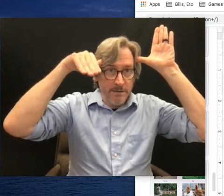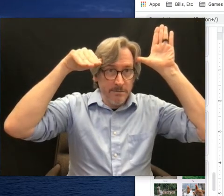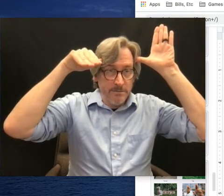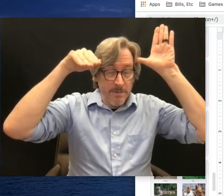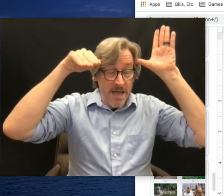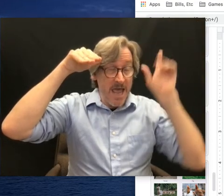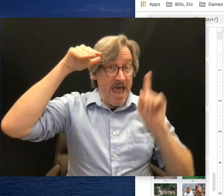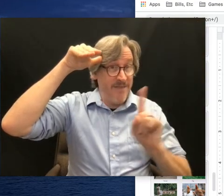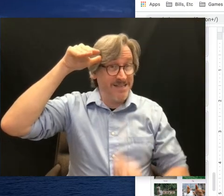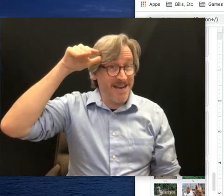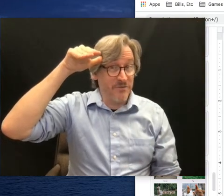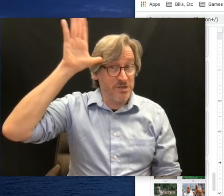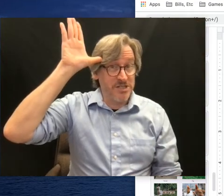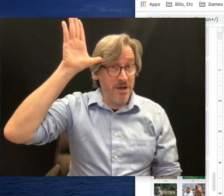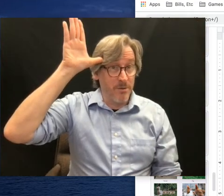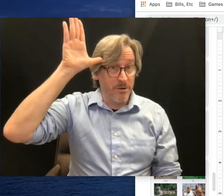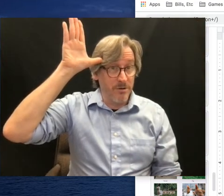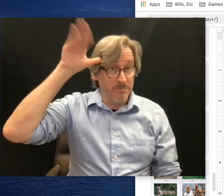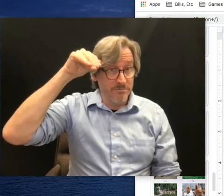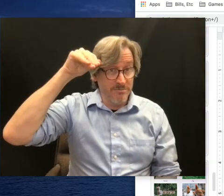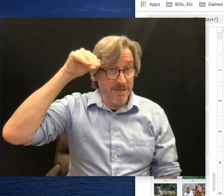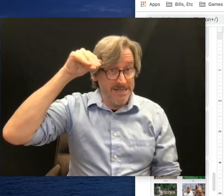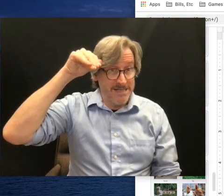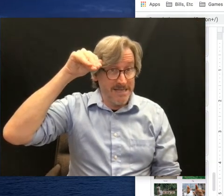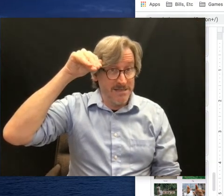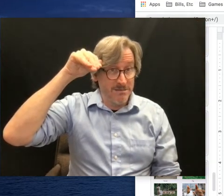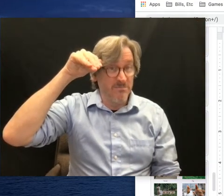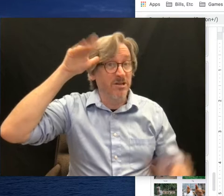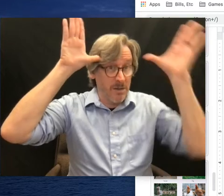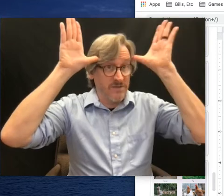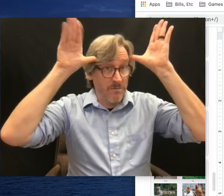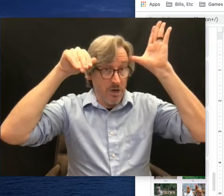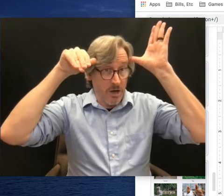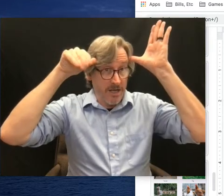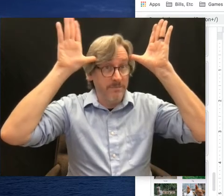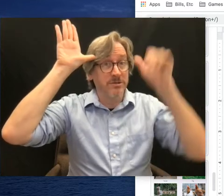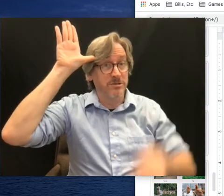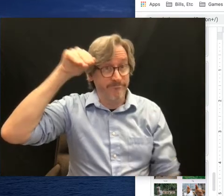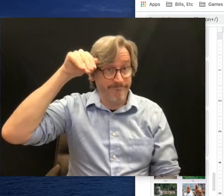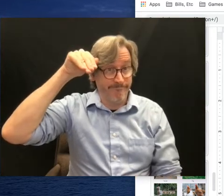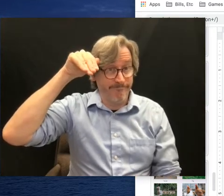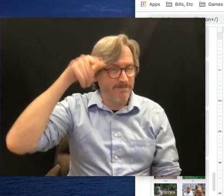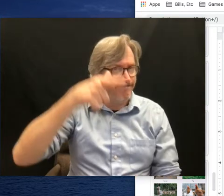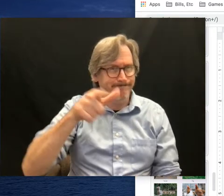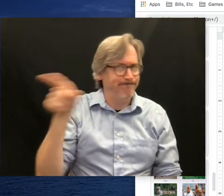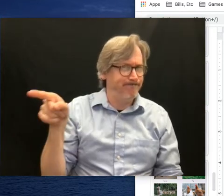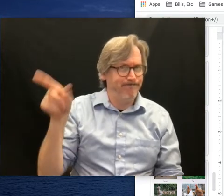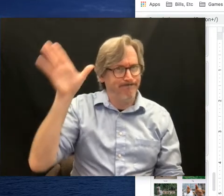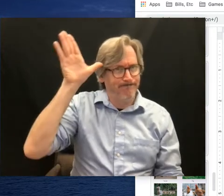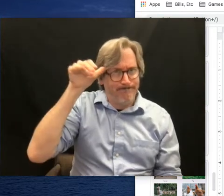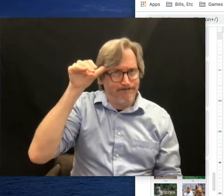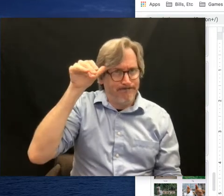donkey, and the sign for stubborn is this. Comes from donkey.